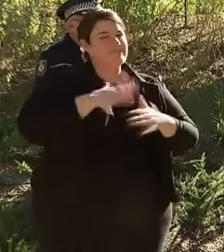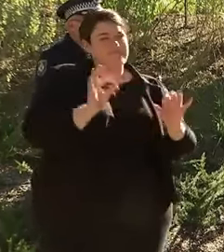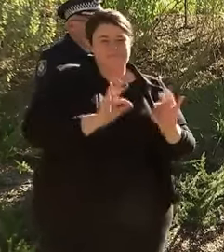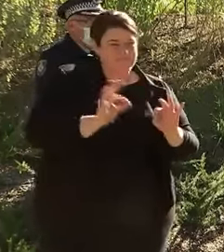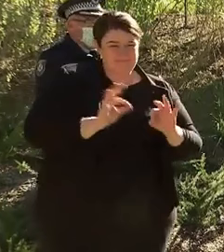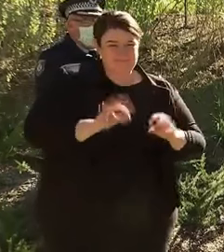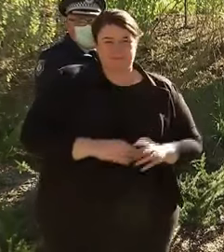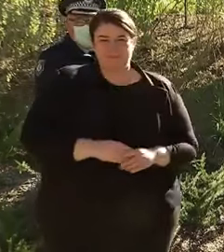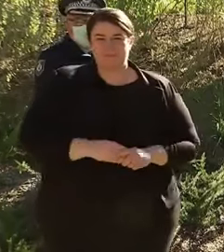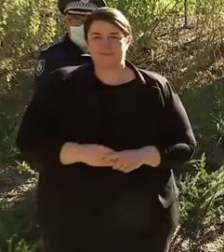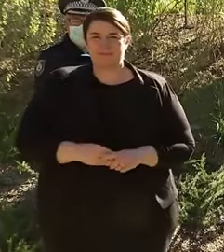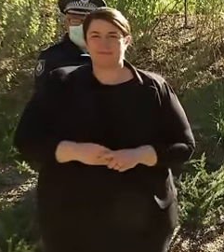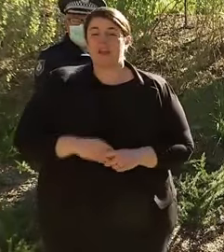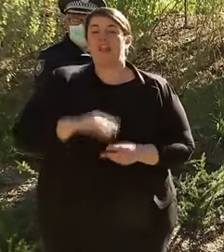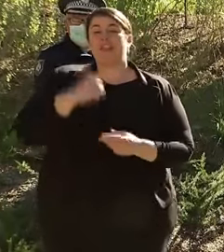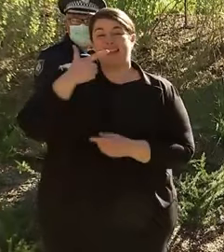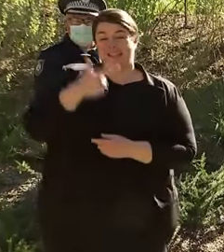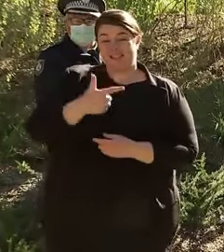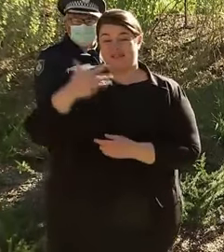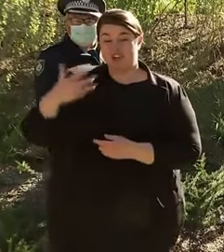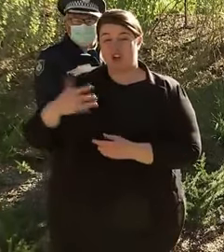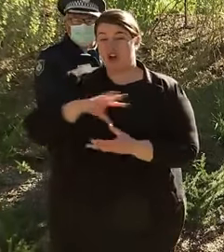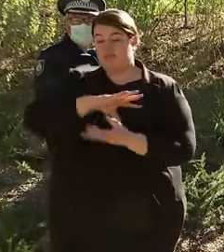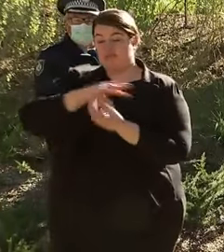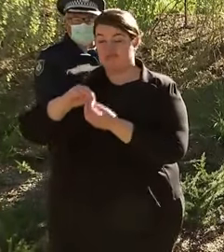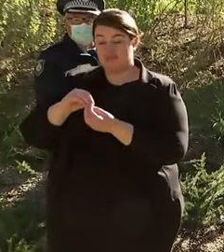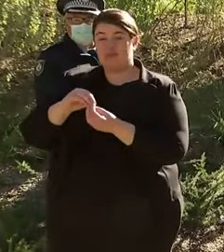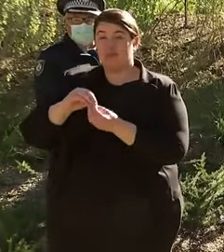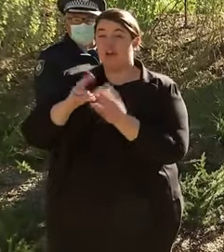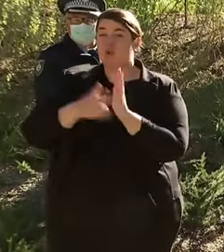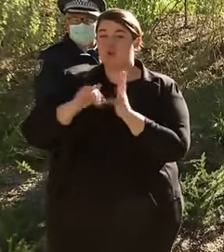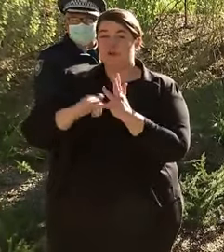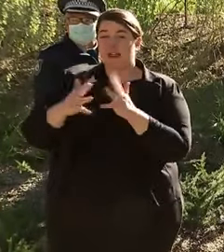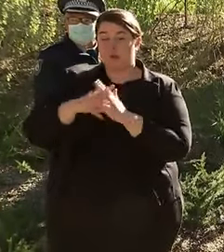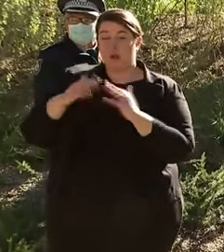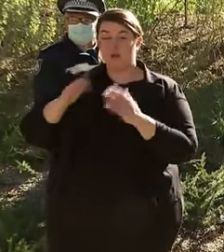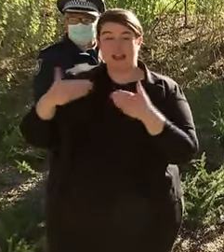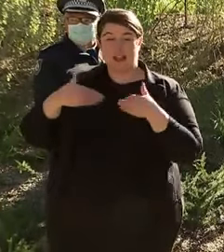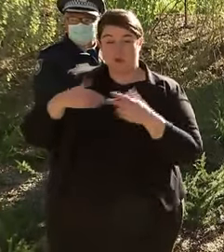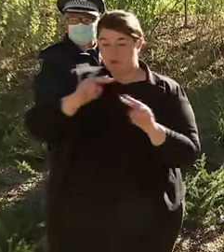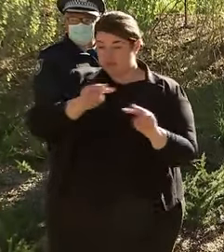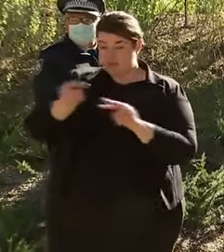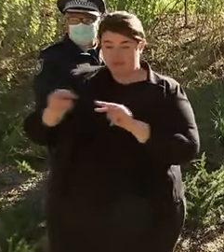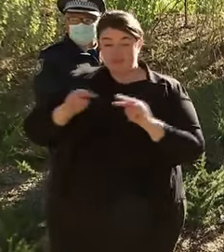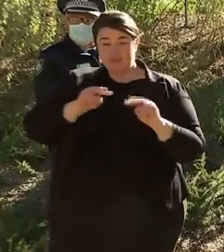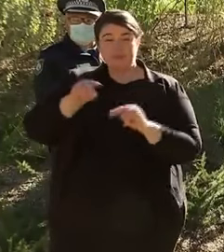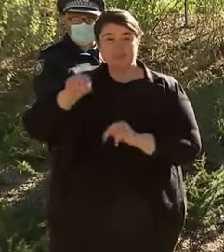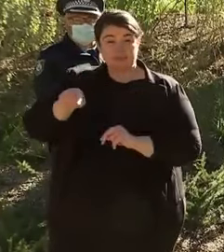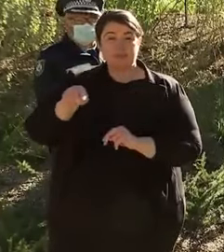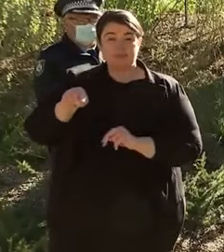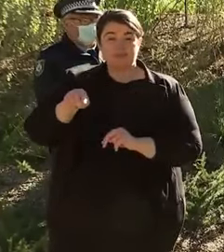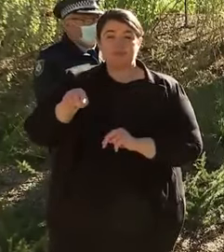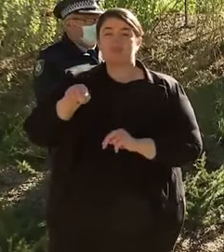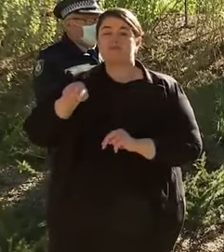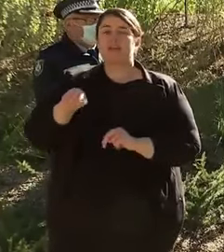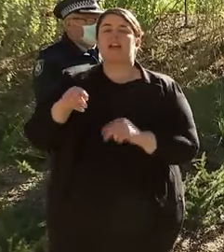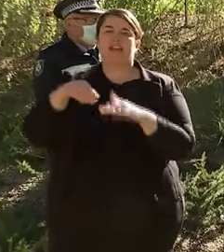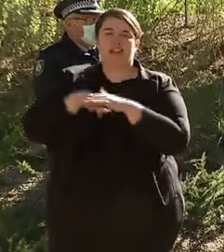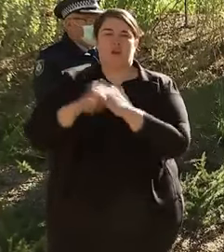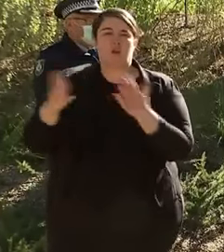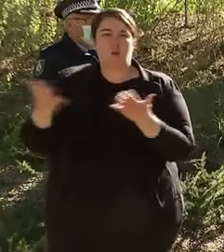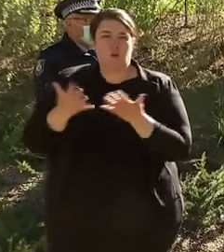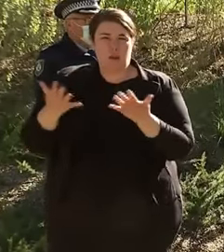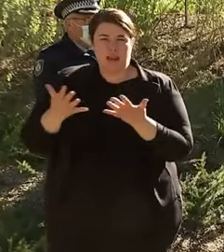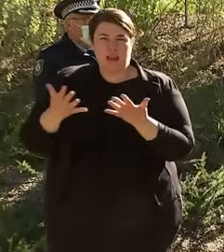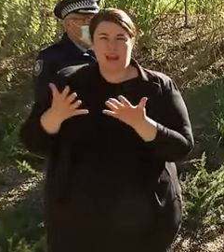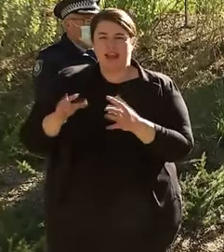COVID cases, which is 79 that New South Wales Health is currently caring for, the majority of those are in the special